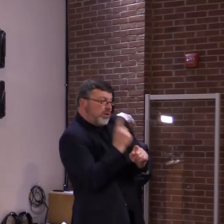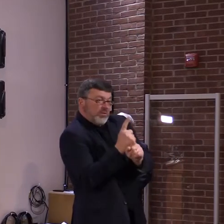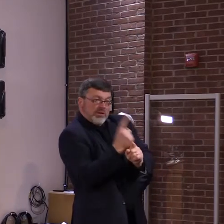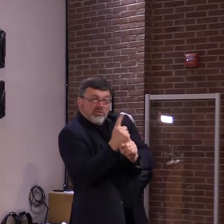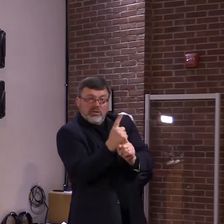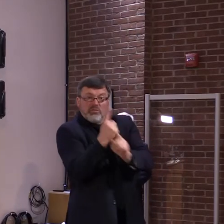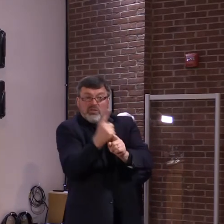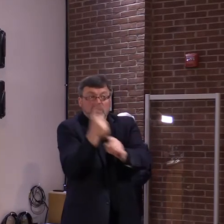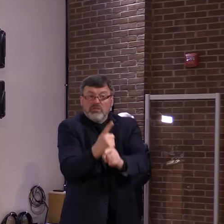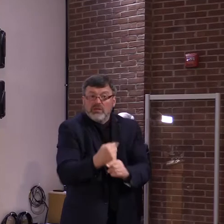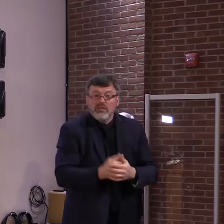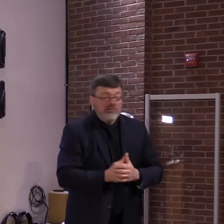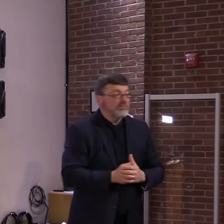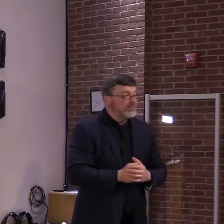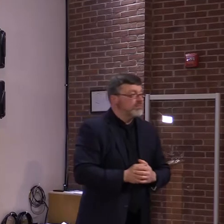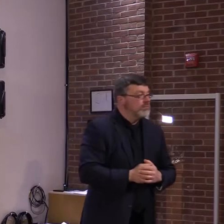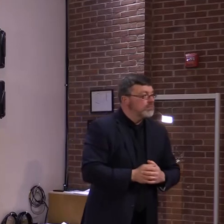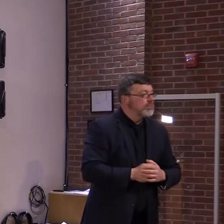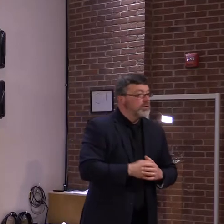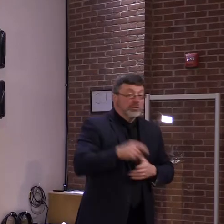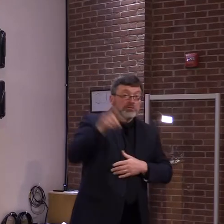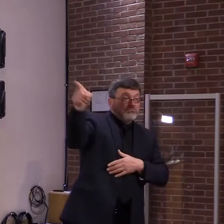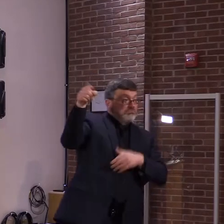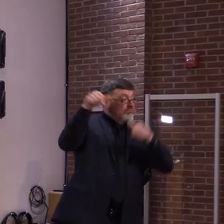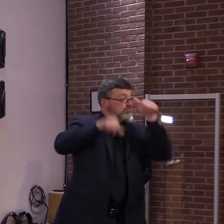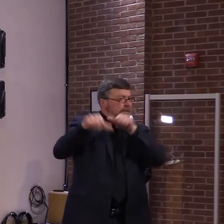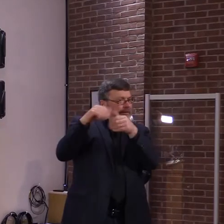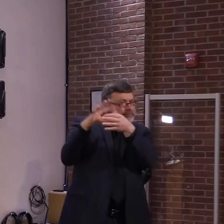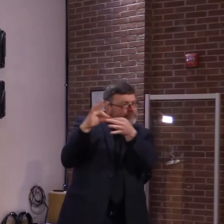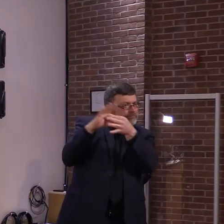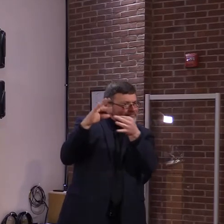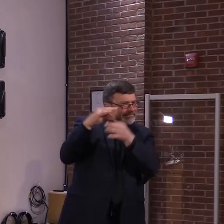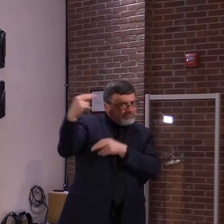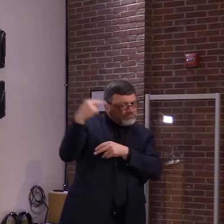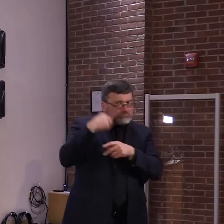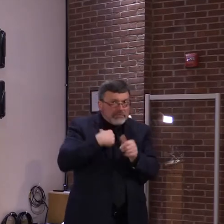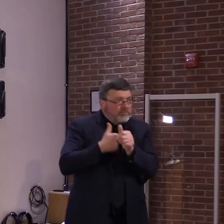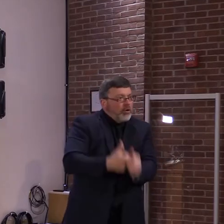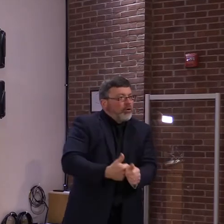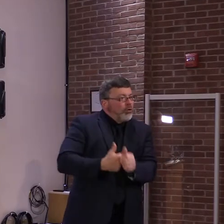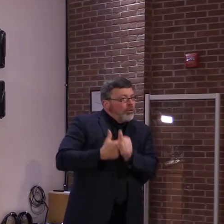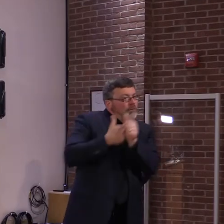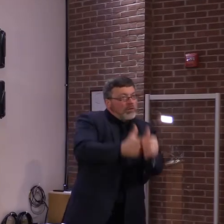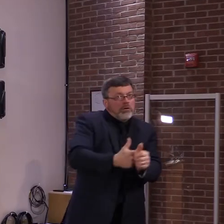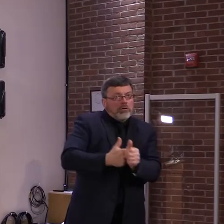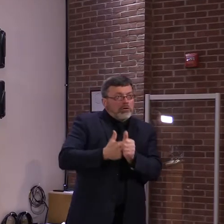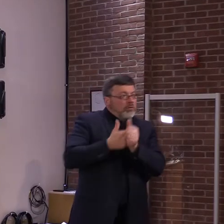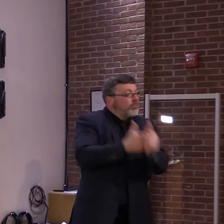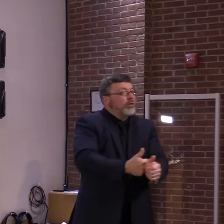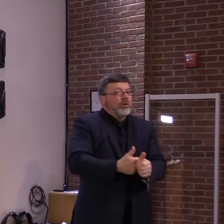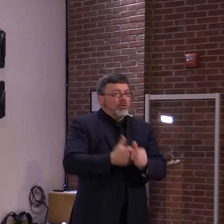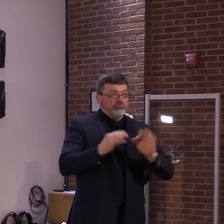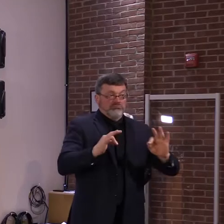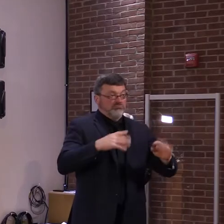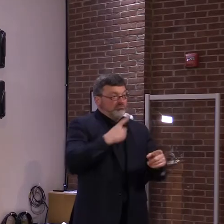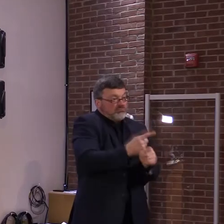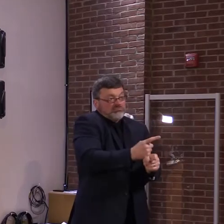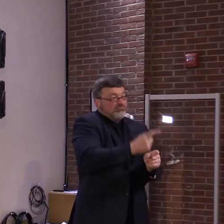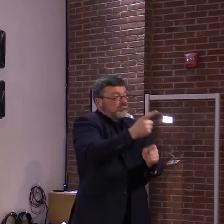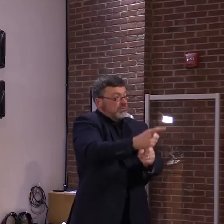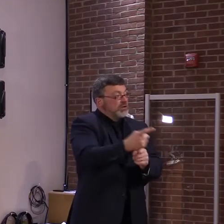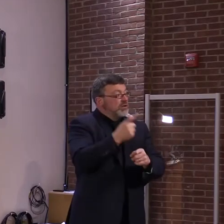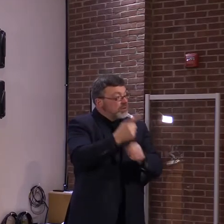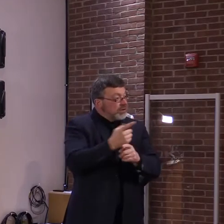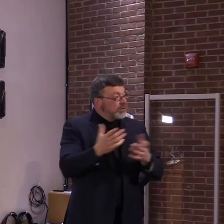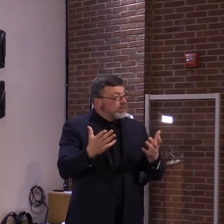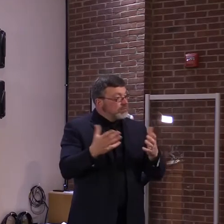the vaccines are so good and the conditions are going to be so favorable that if we continue our great vaccination